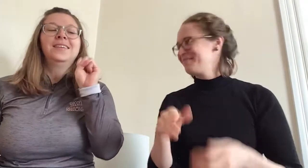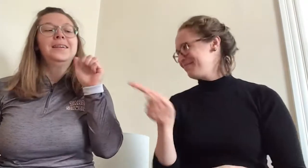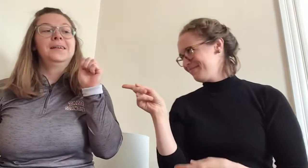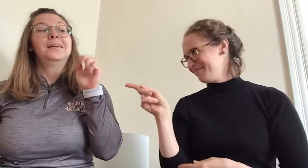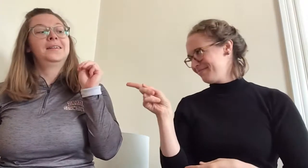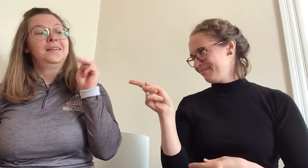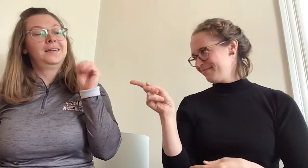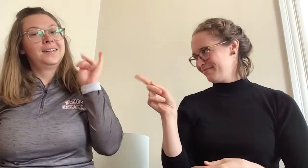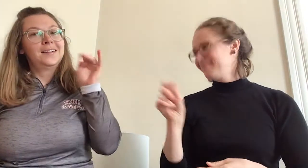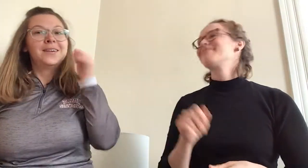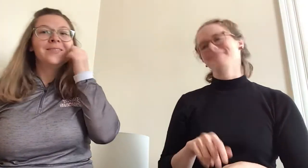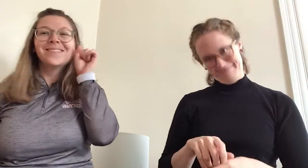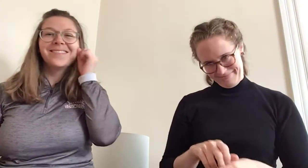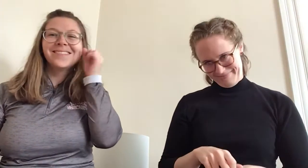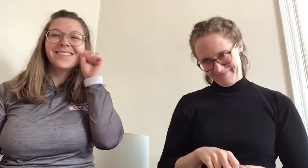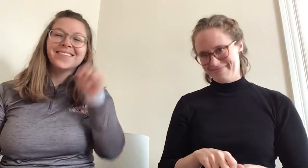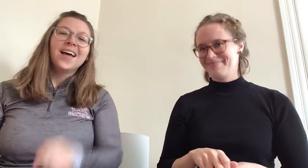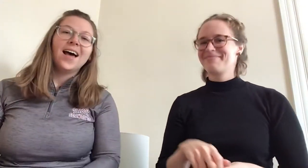Sammy